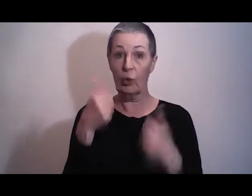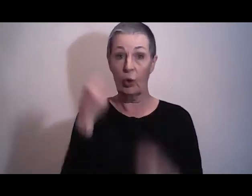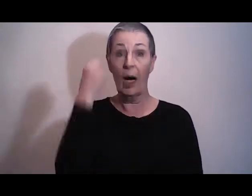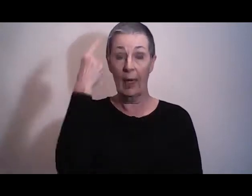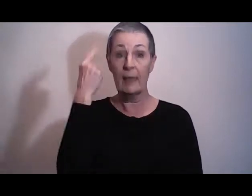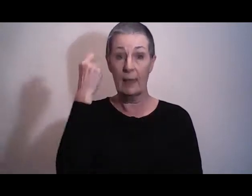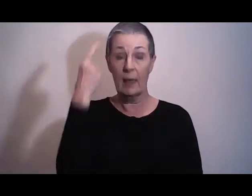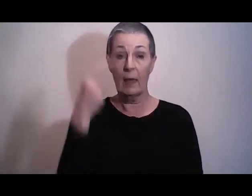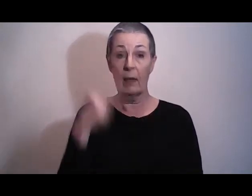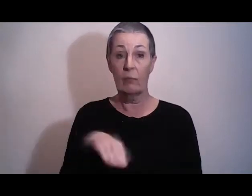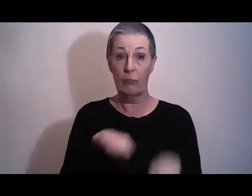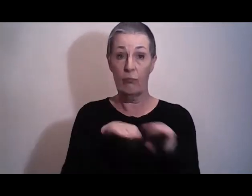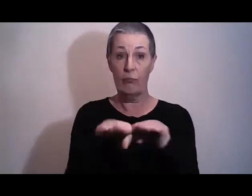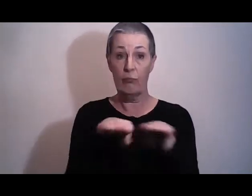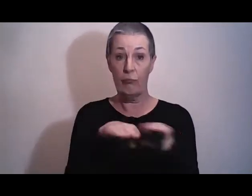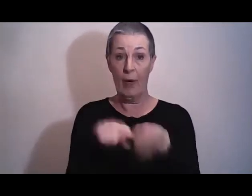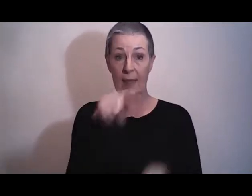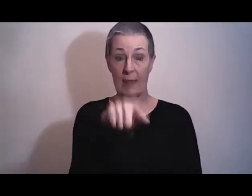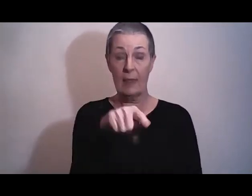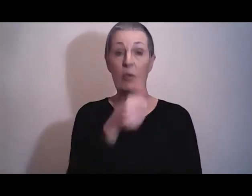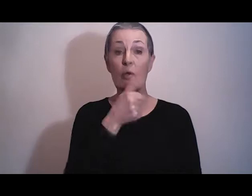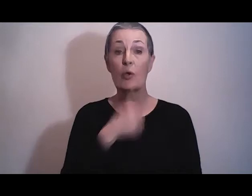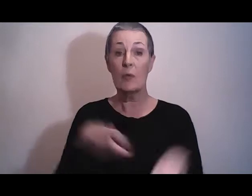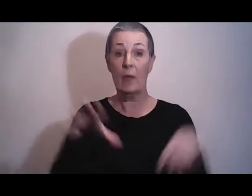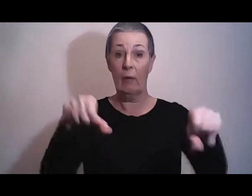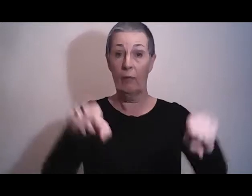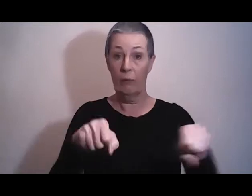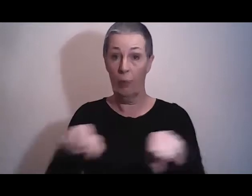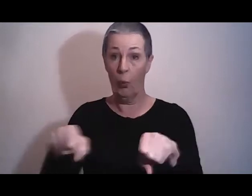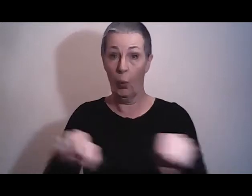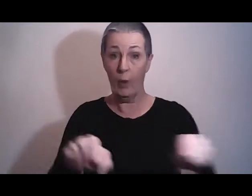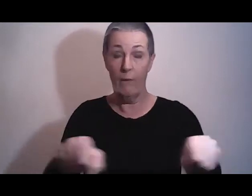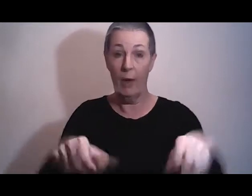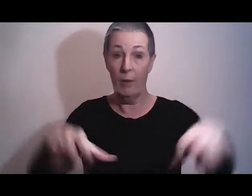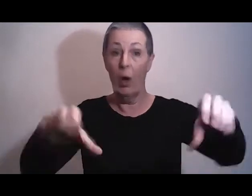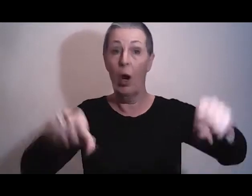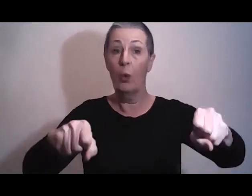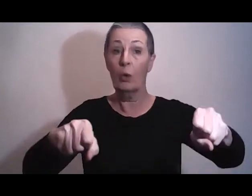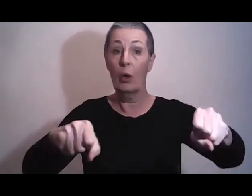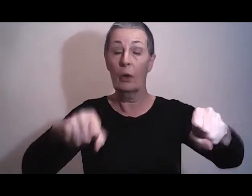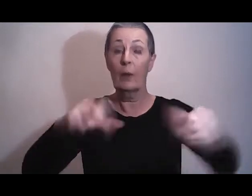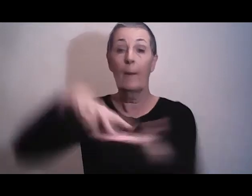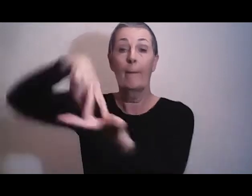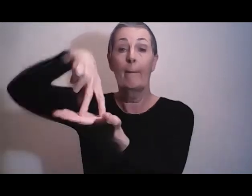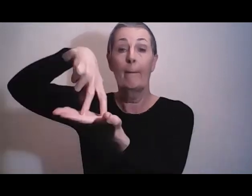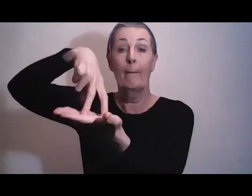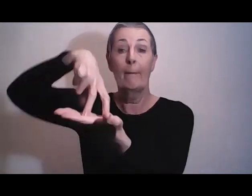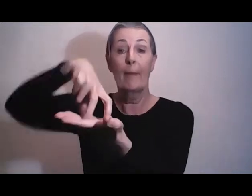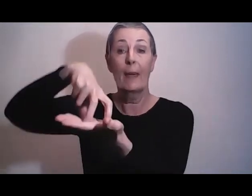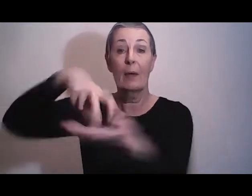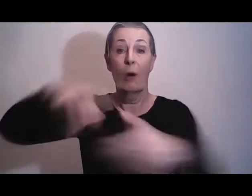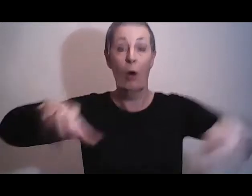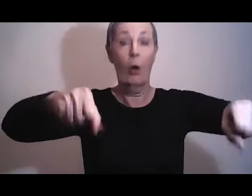with the frame. So you're holding on to the frame and you just hold your, just